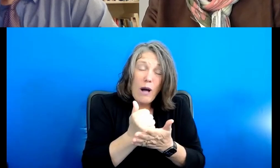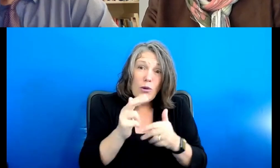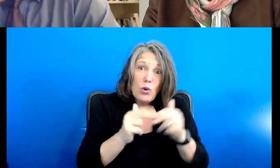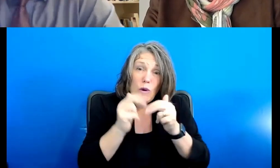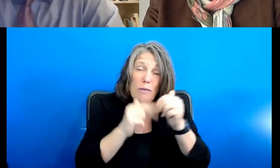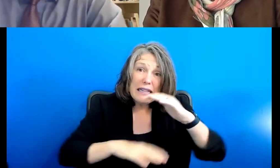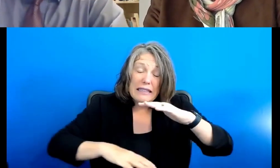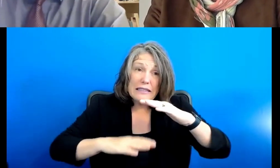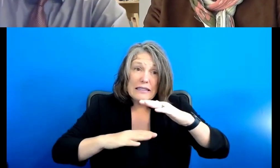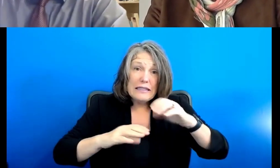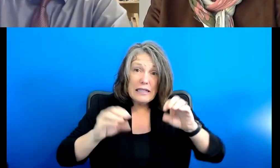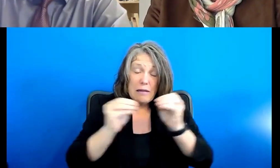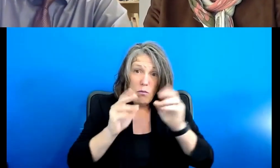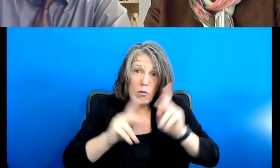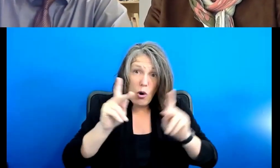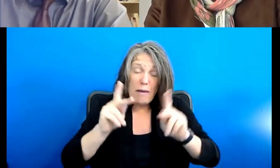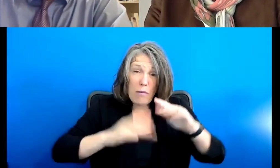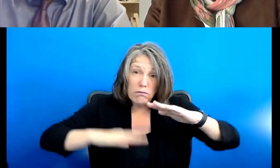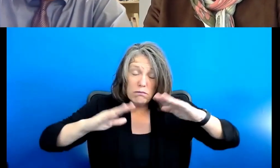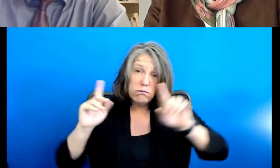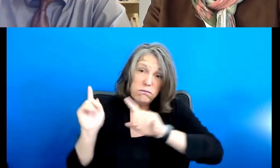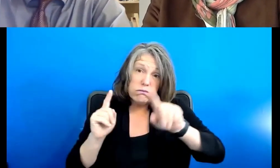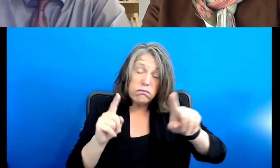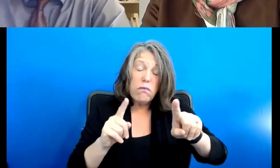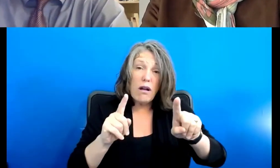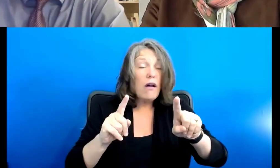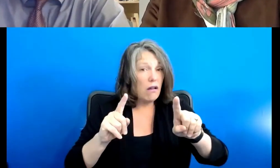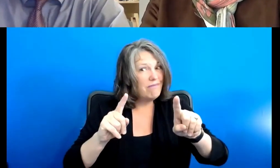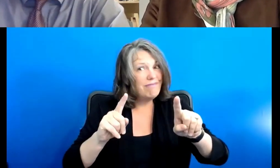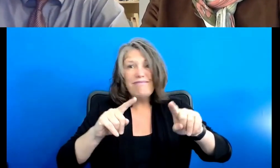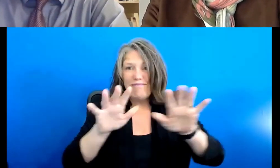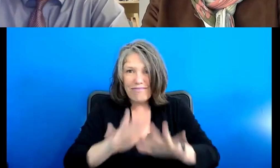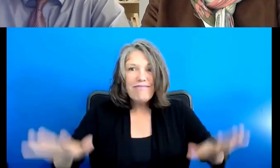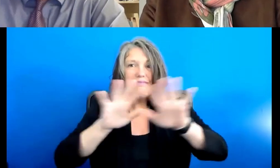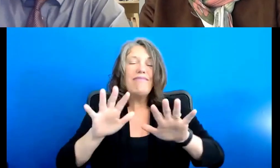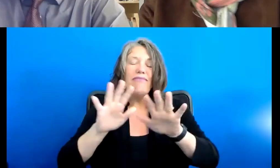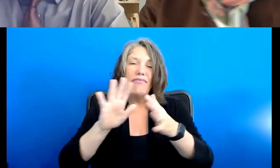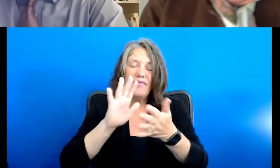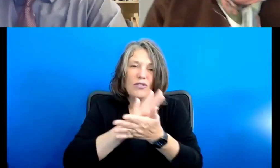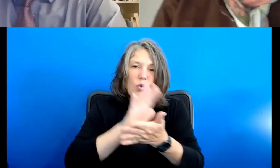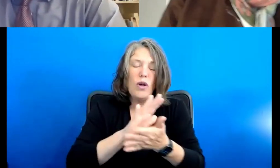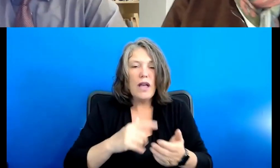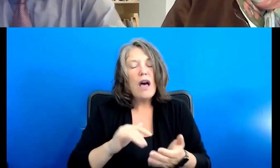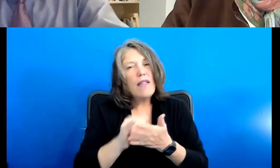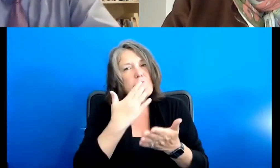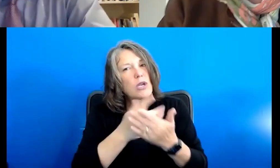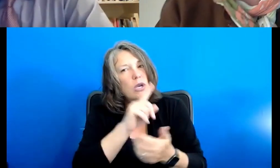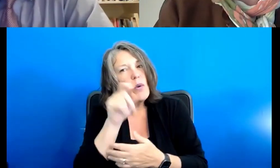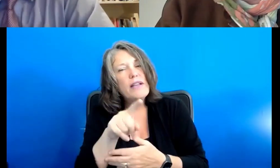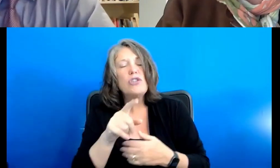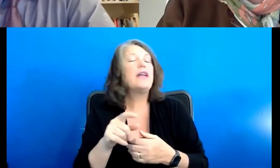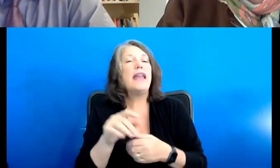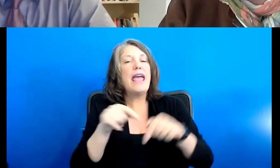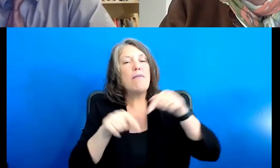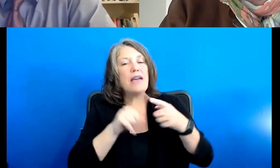capacity across disciplines? Yeah, great question. And kind of getting back to your point,